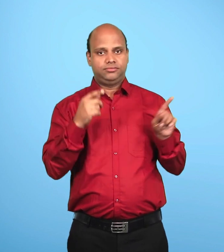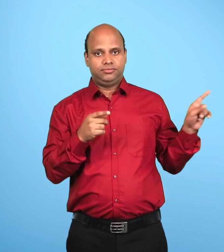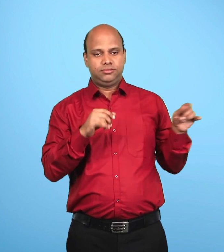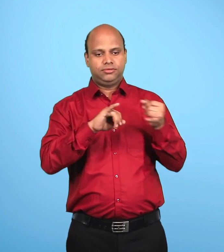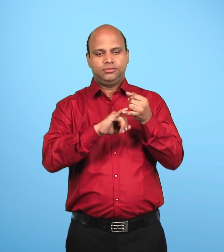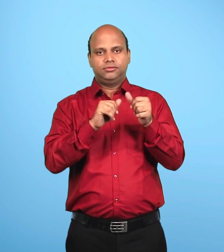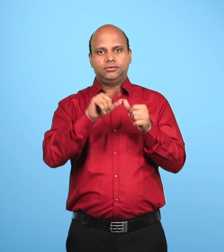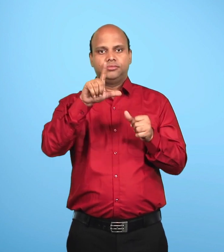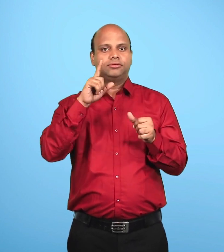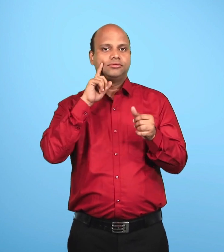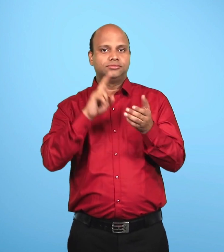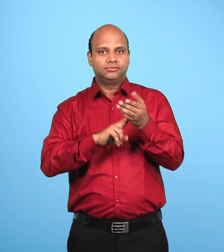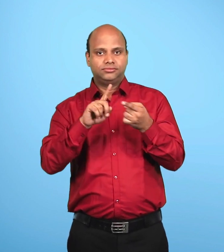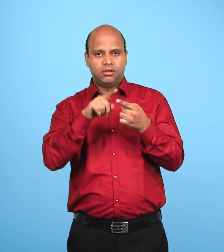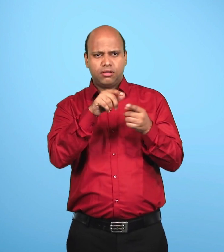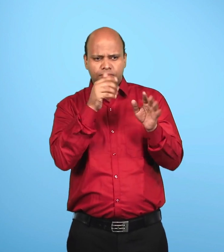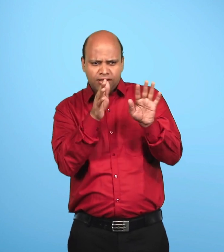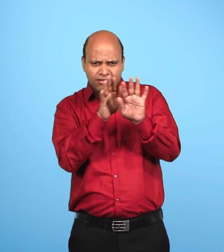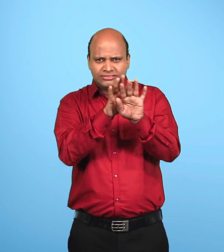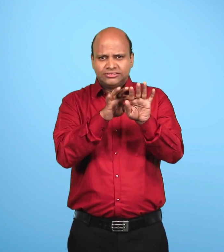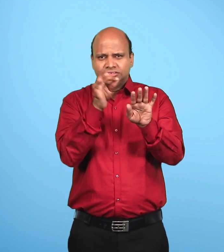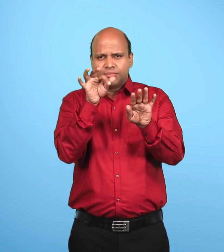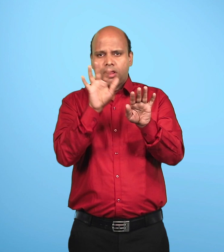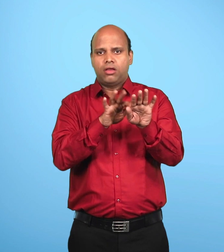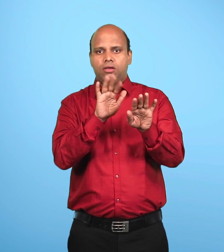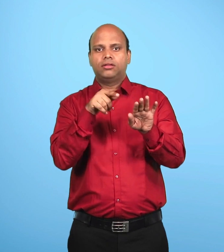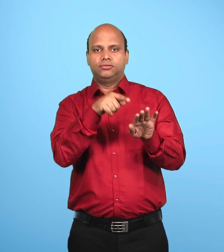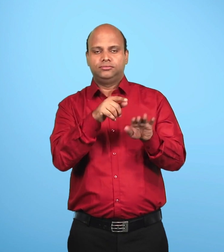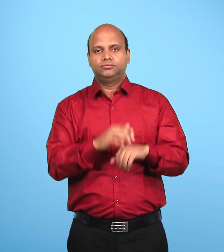salty water. Most of them use the air dissolved in water.